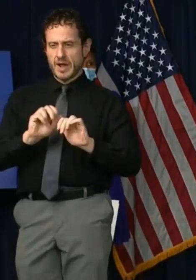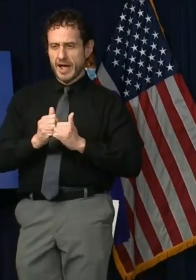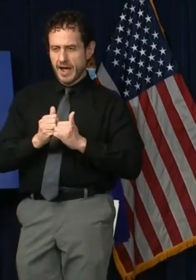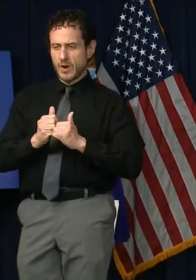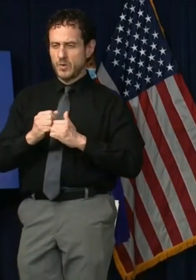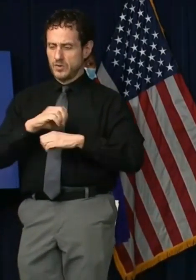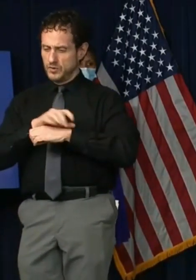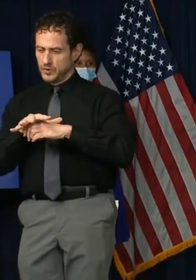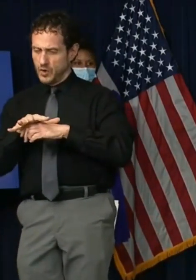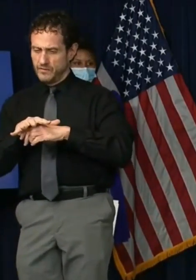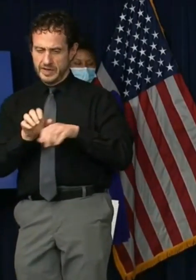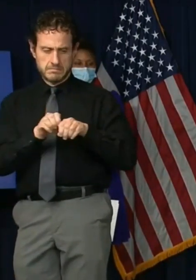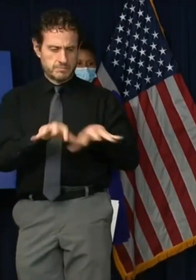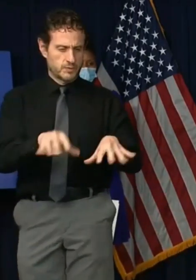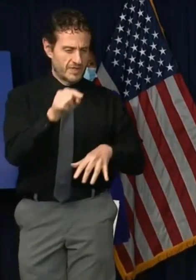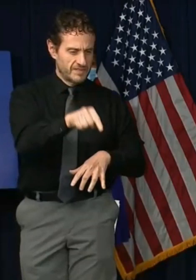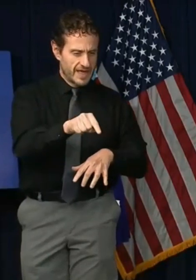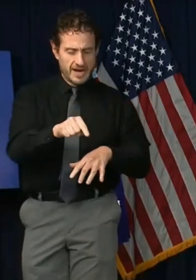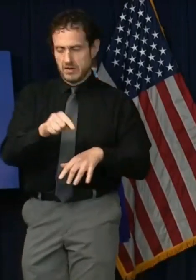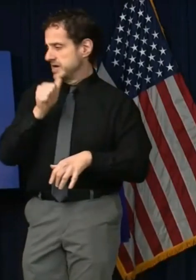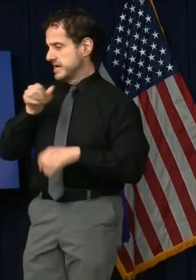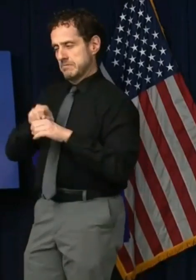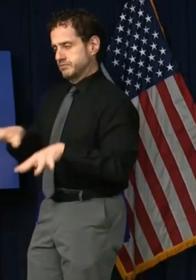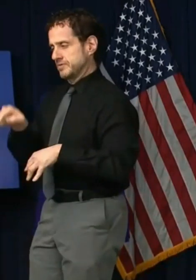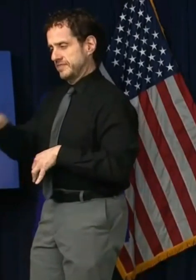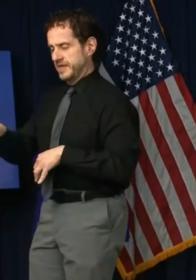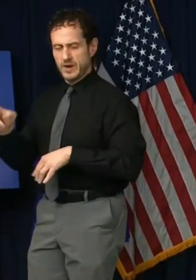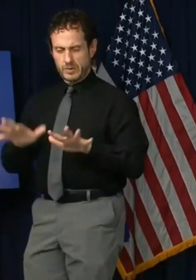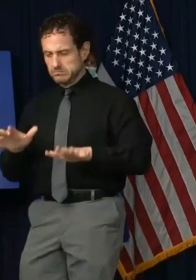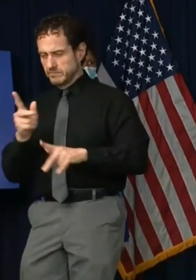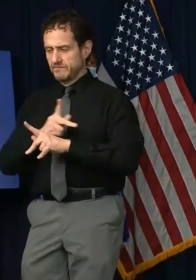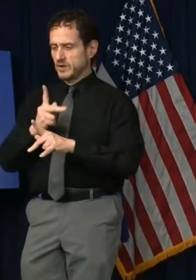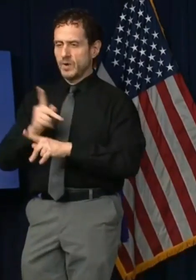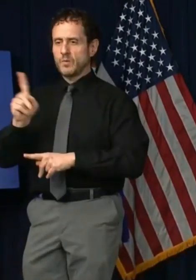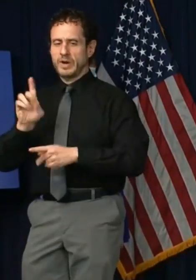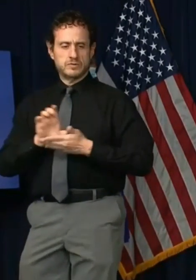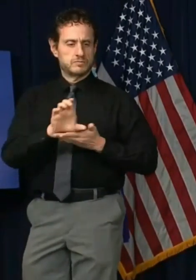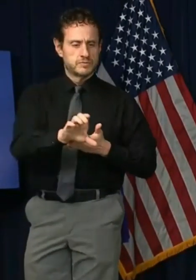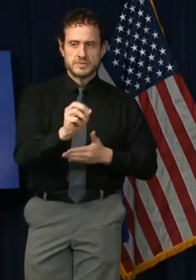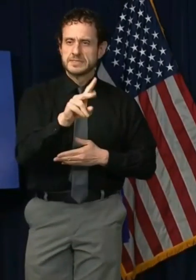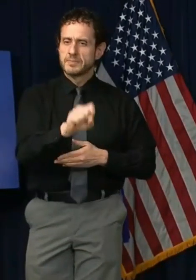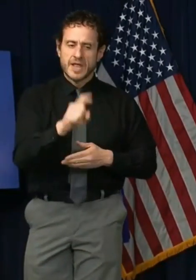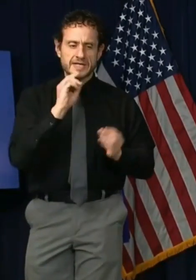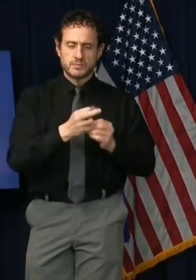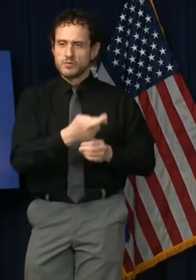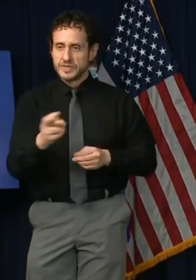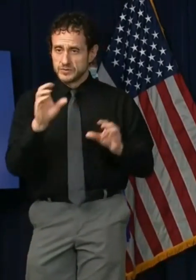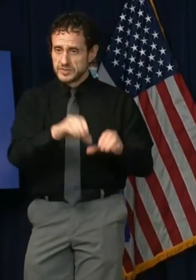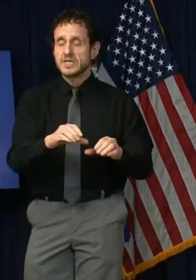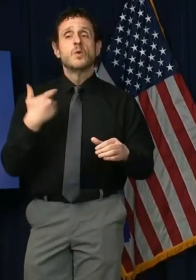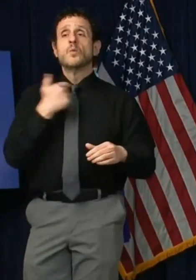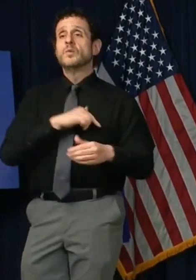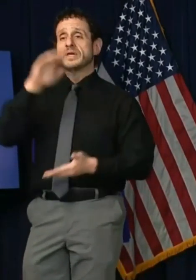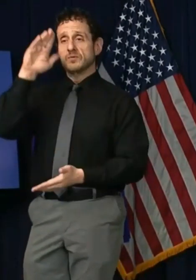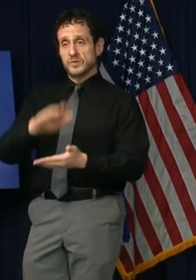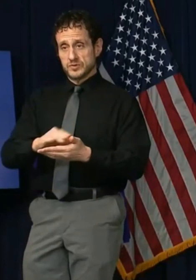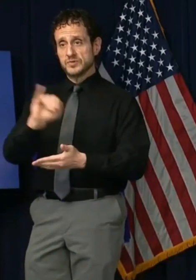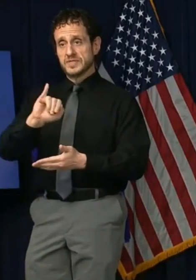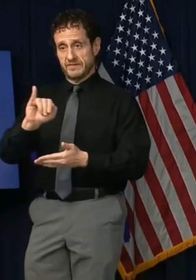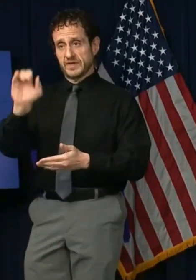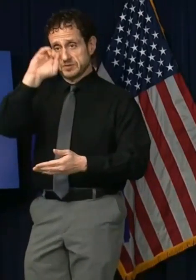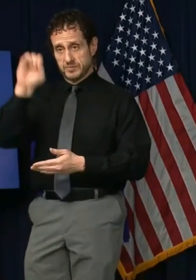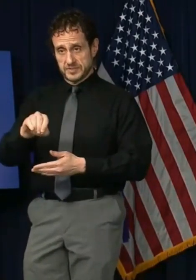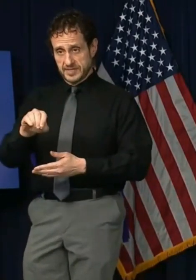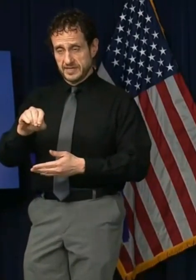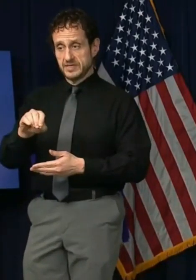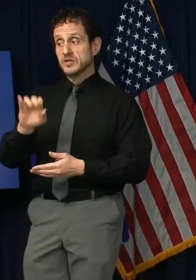outbreaks. More testing means we can potentially lower the infection rate, so we're going to continue to push